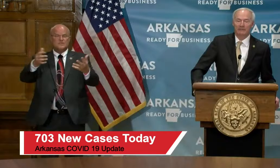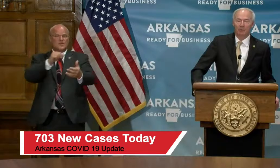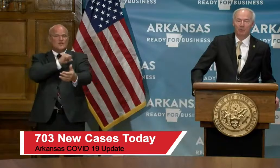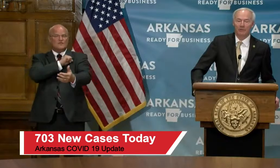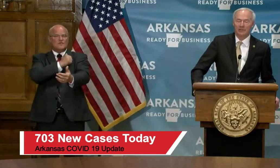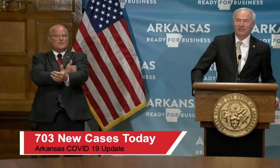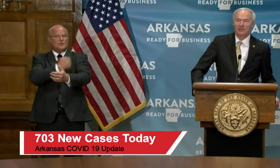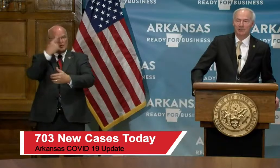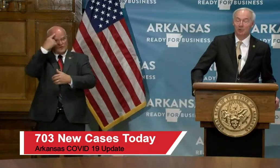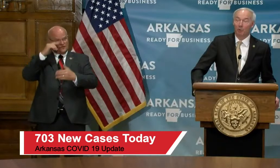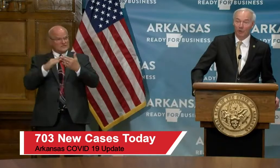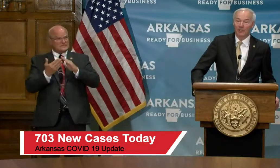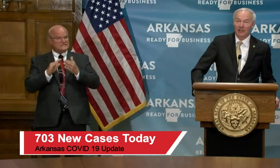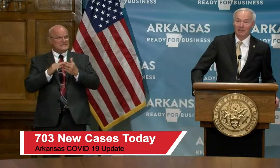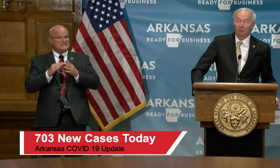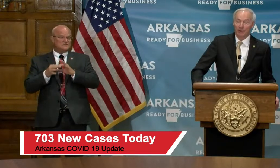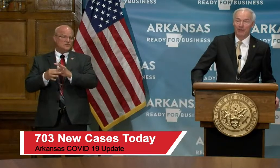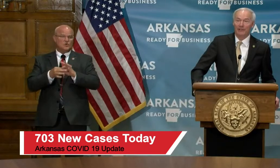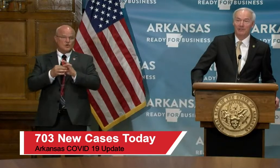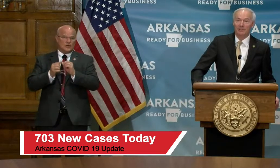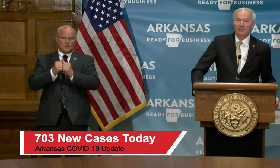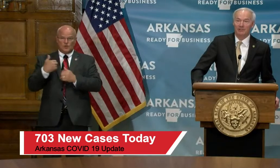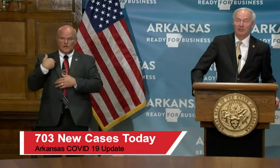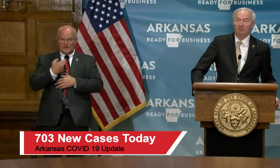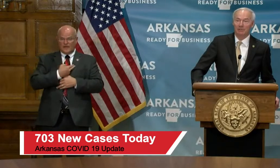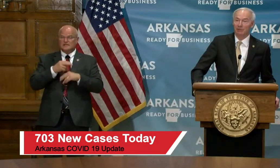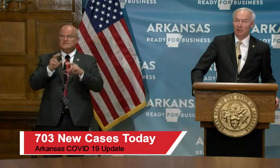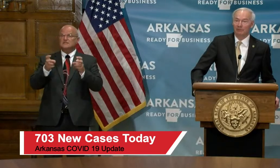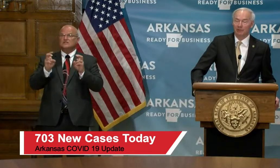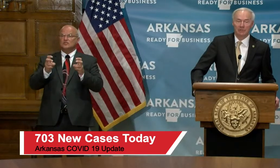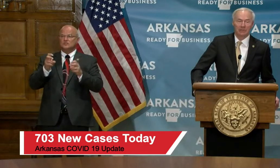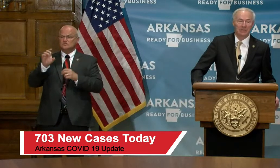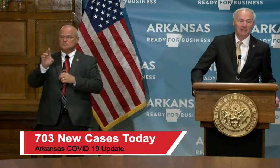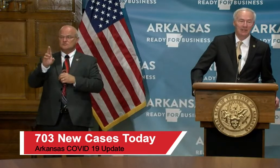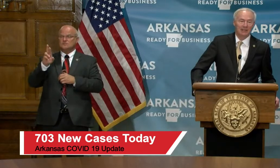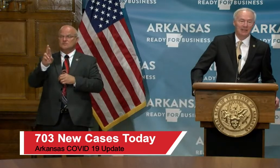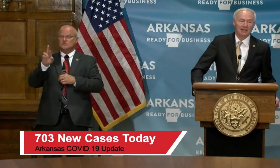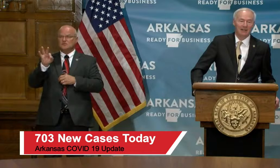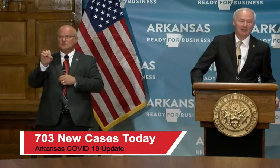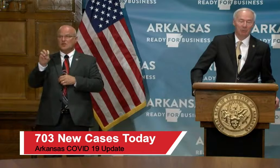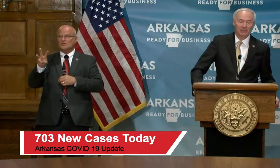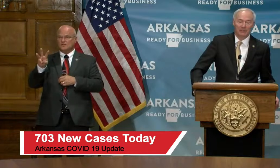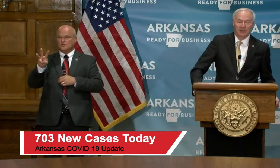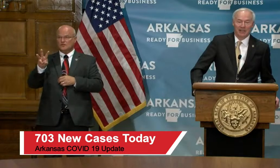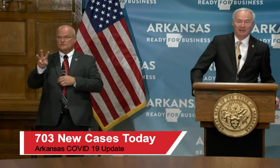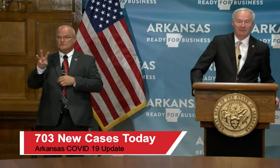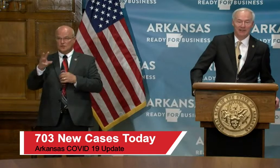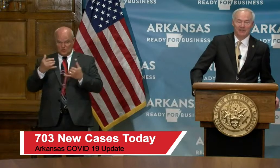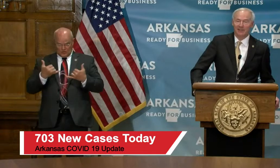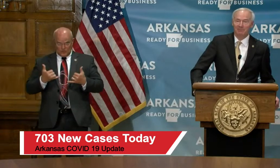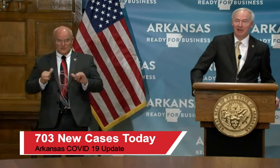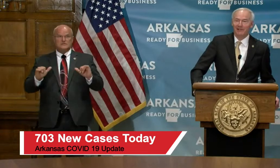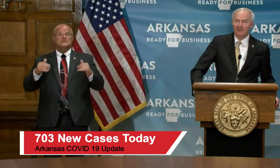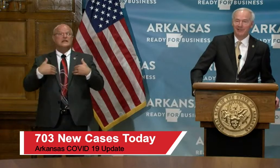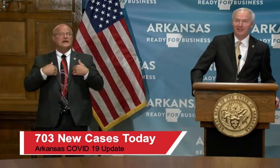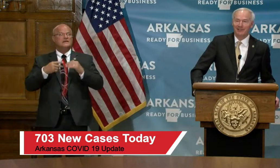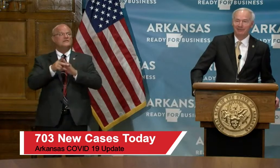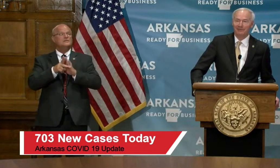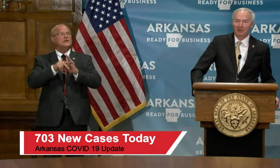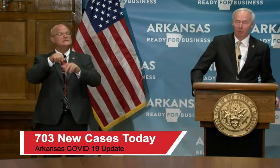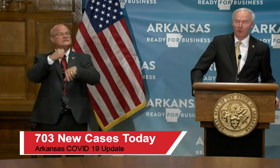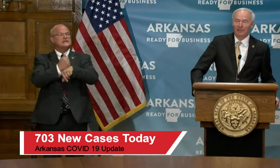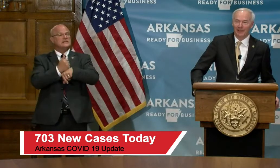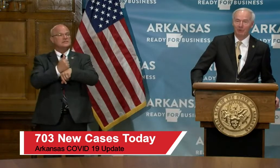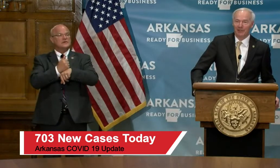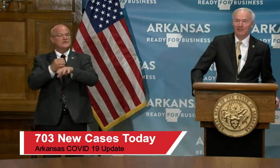authority for cities to coordinate with us in terms of curfews. we still have that same policy.